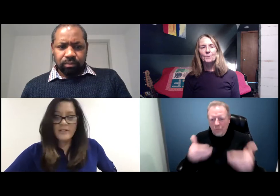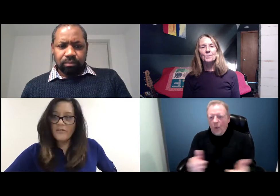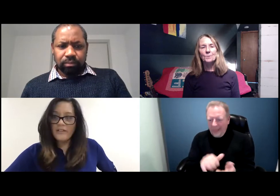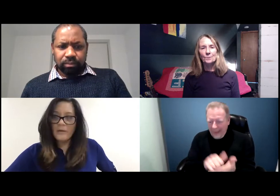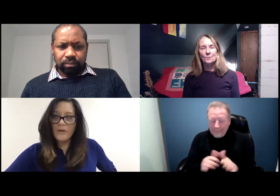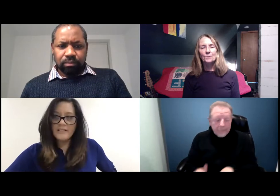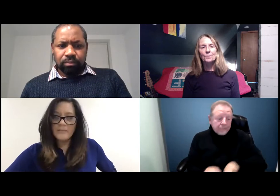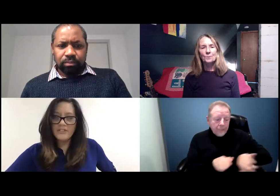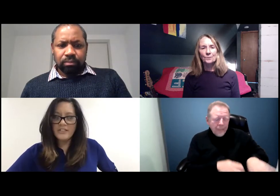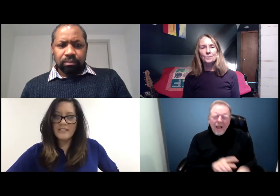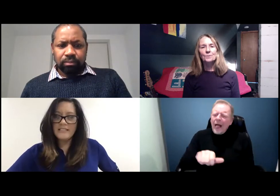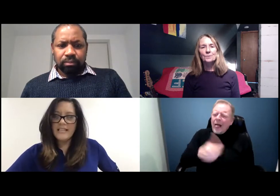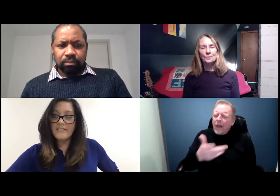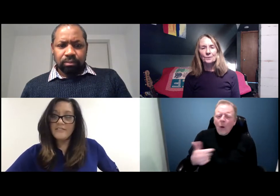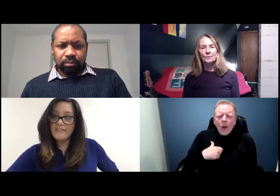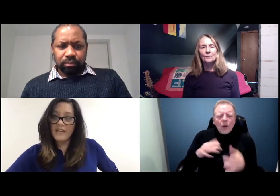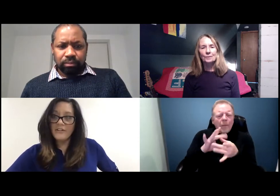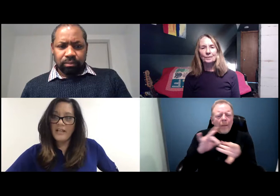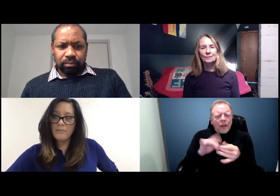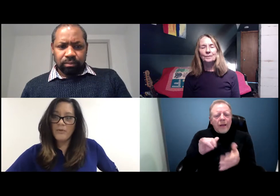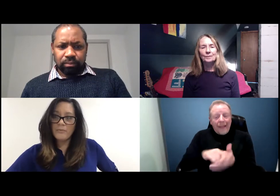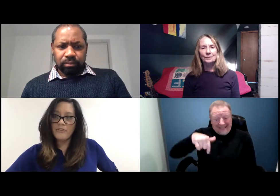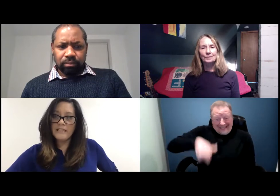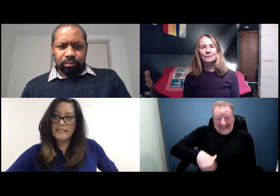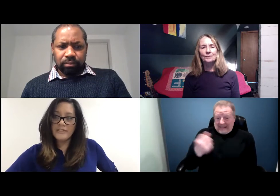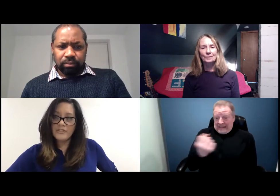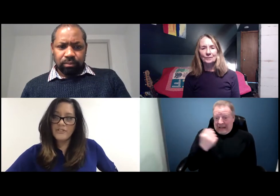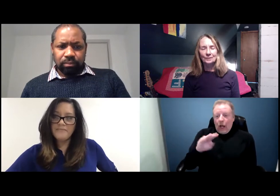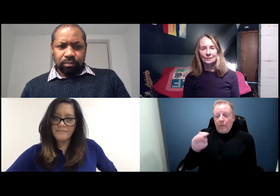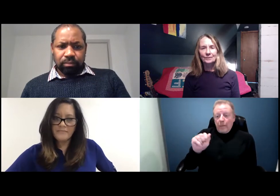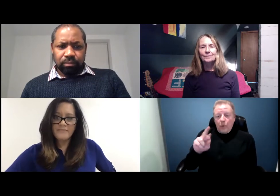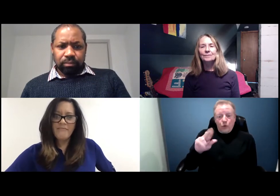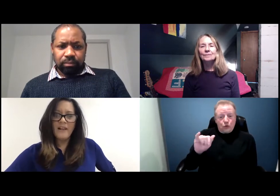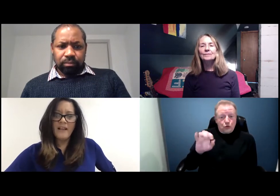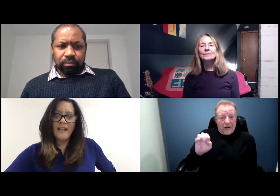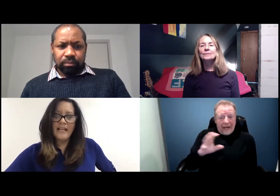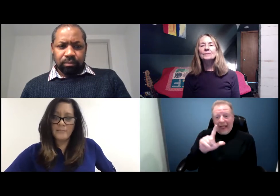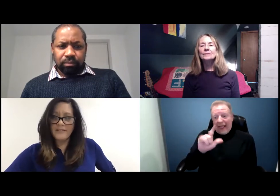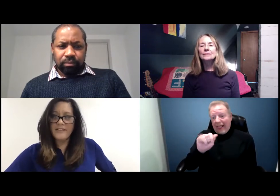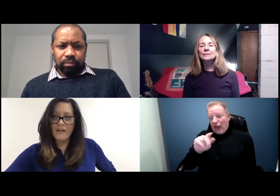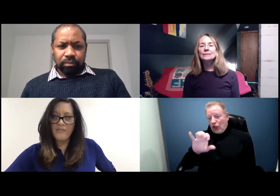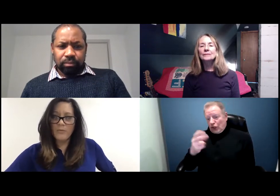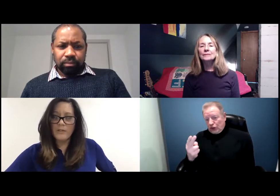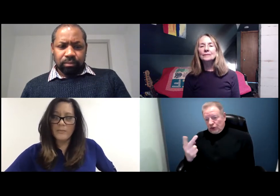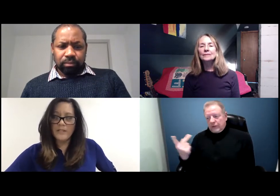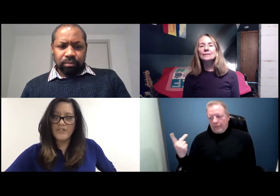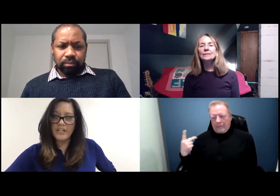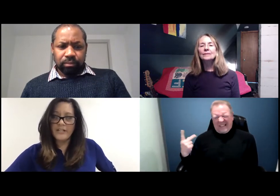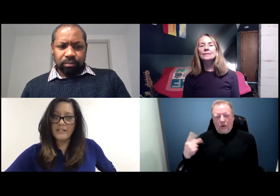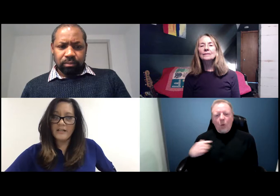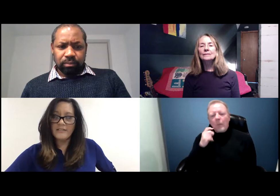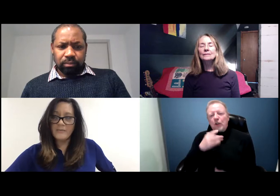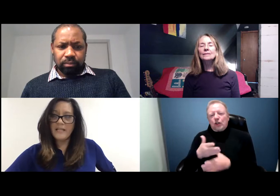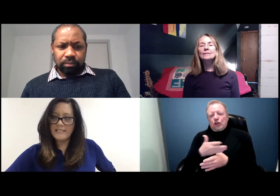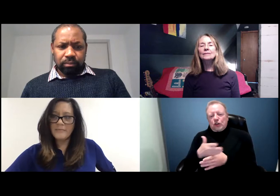The only other thing I wanted to mention is that this Saturday, both Marie Lynch and myself will be